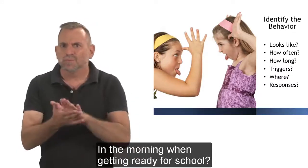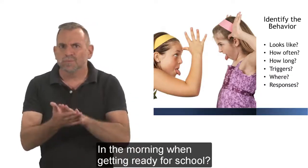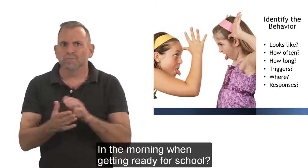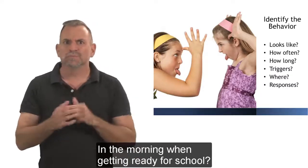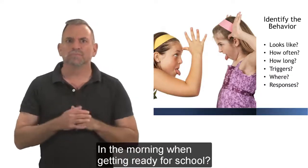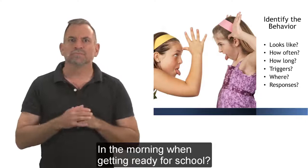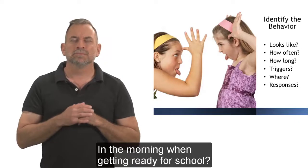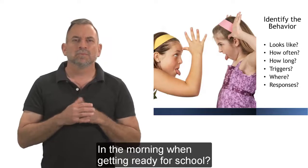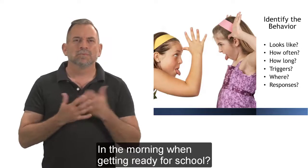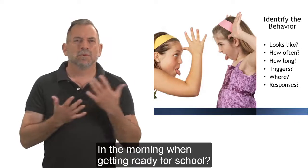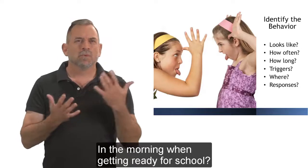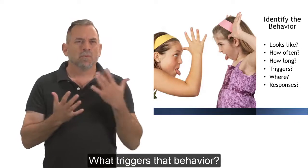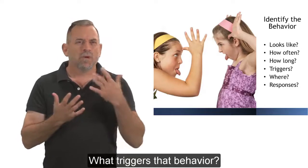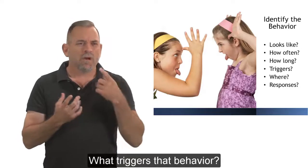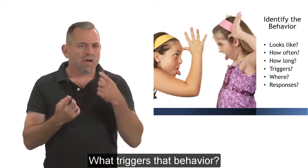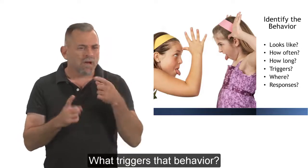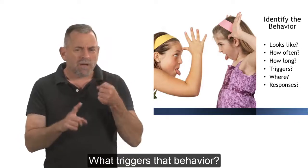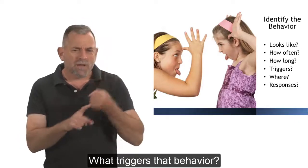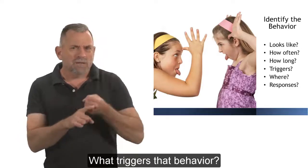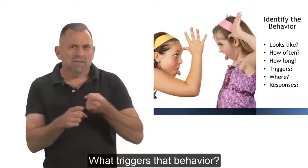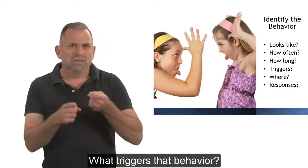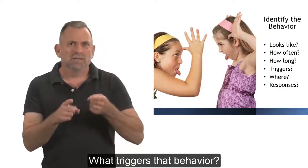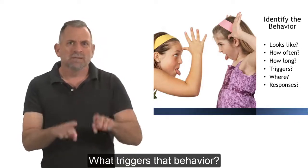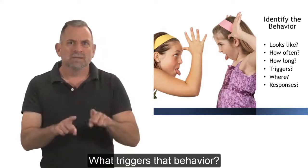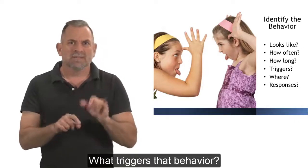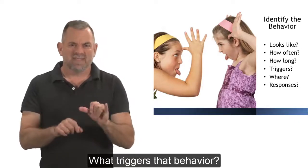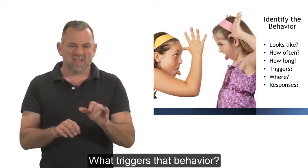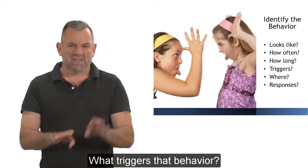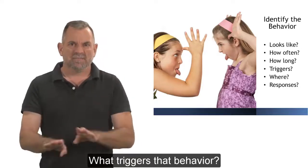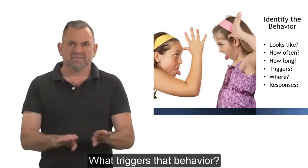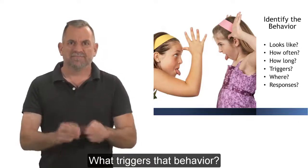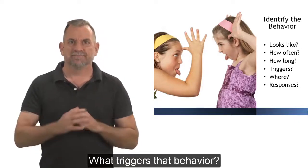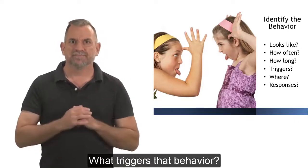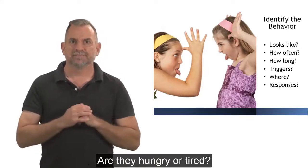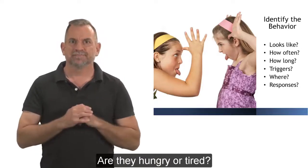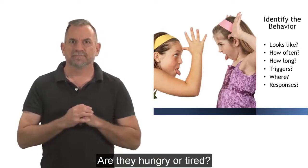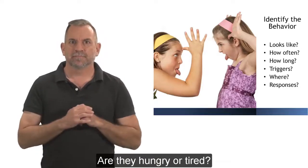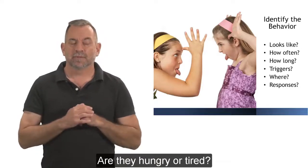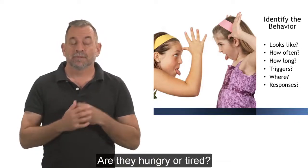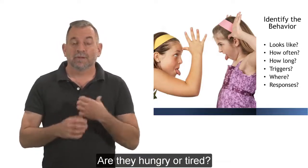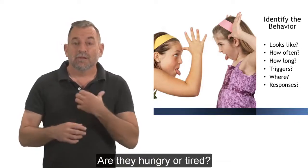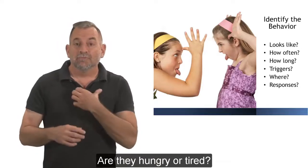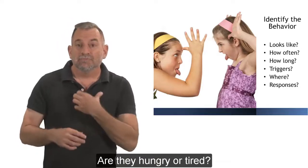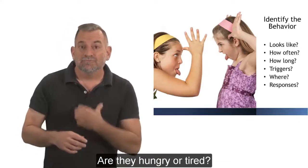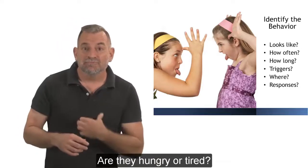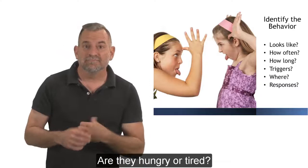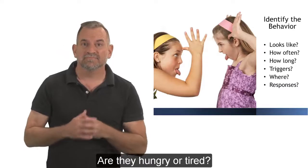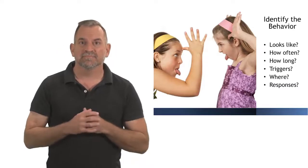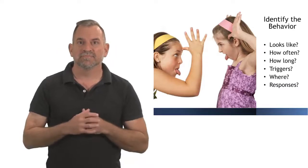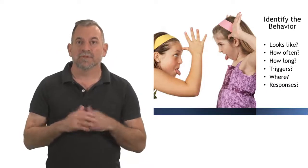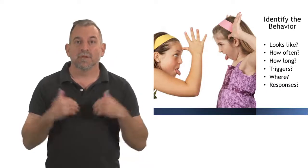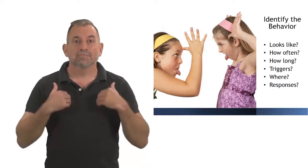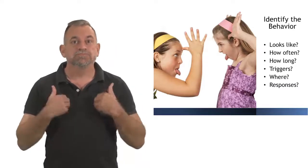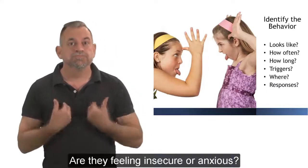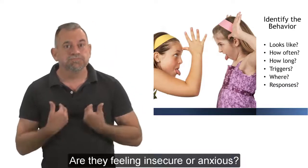for school. What triggers that behavior? Are they hungry or tired? Are they